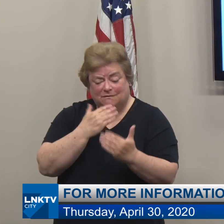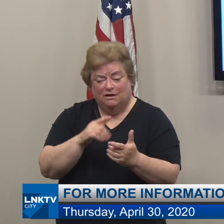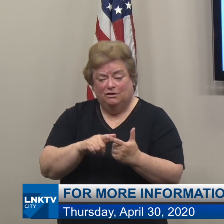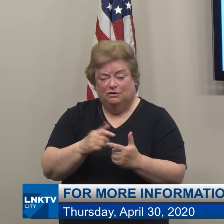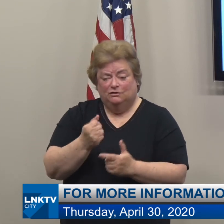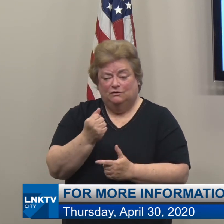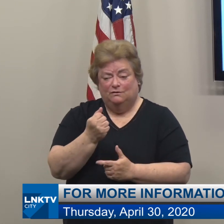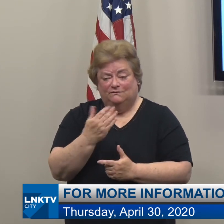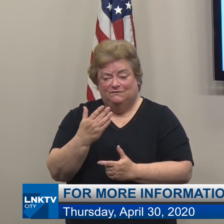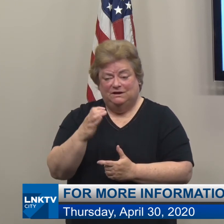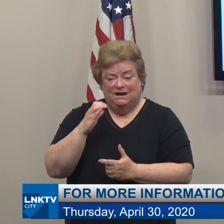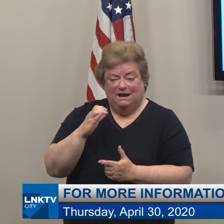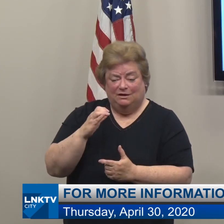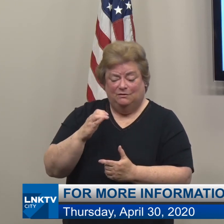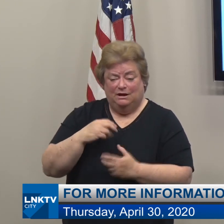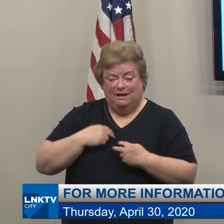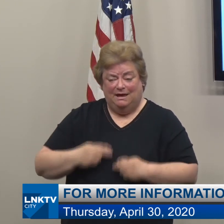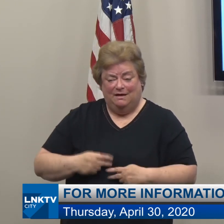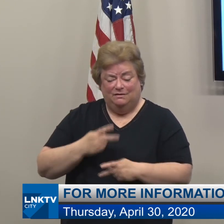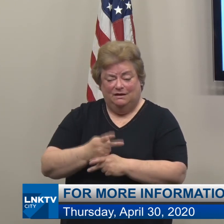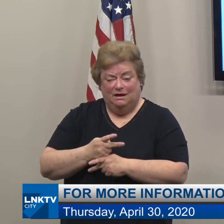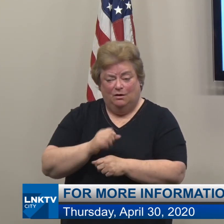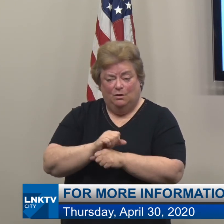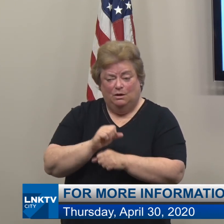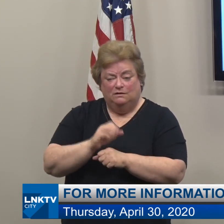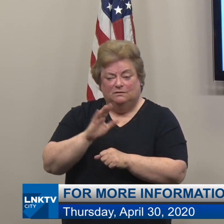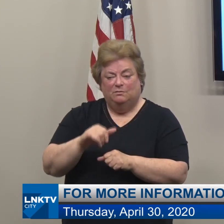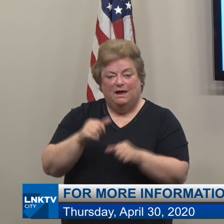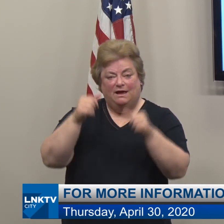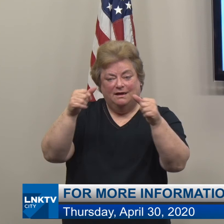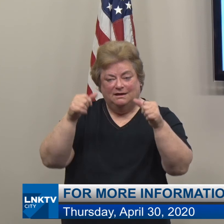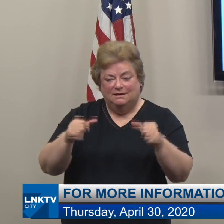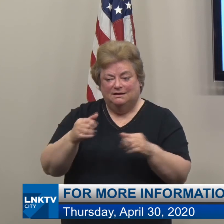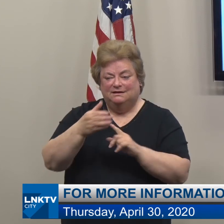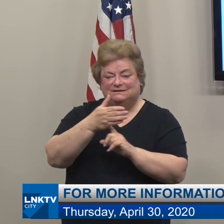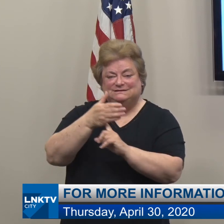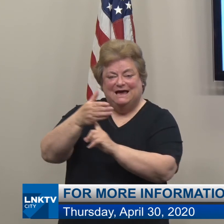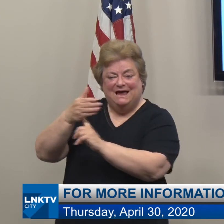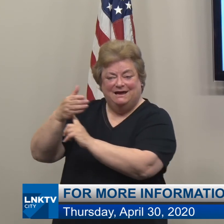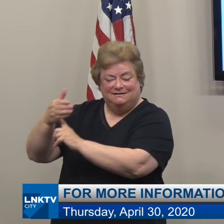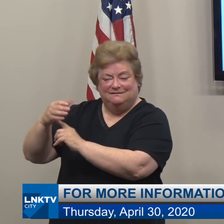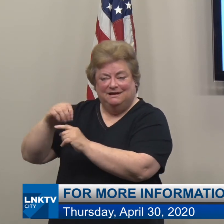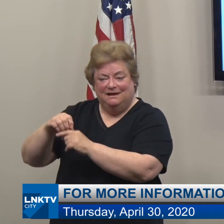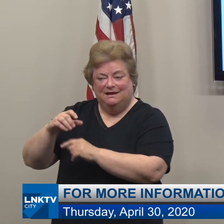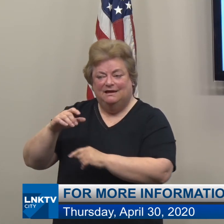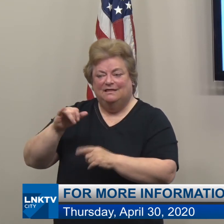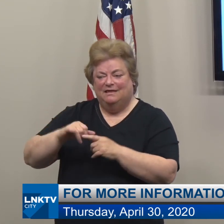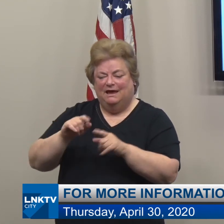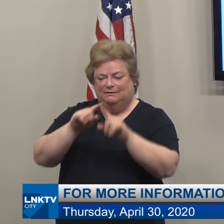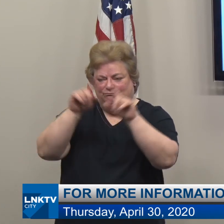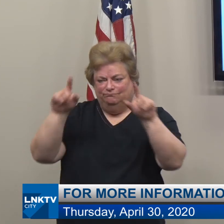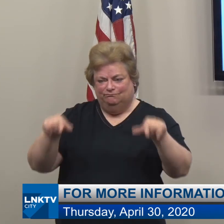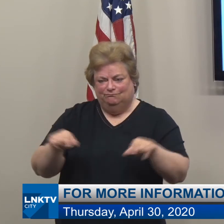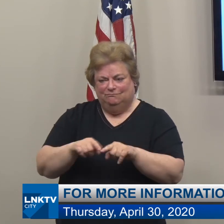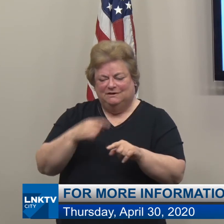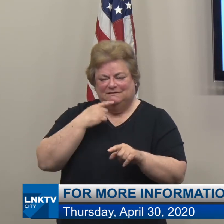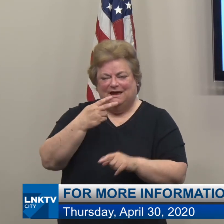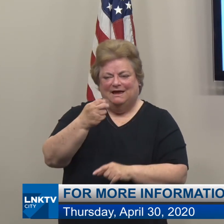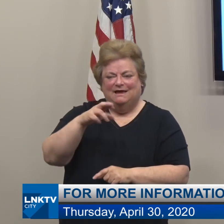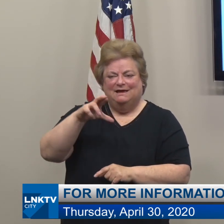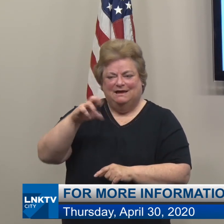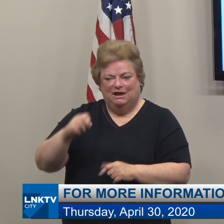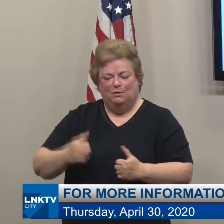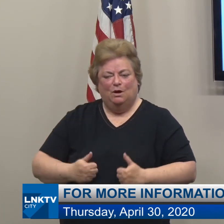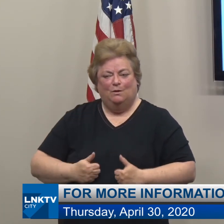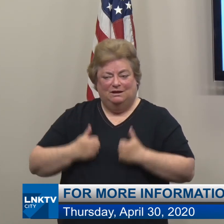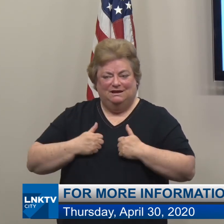1,500 healthcare workers yesterday throughout the city by posting signs in their yards that read, "Hero lives here." I bet